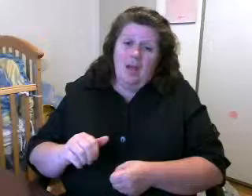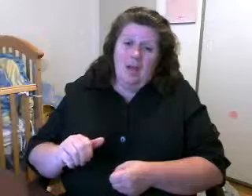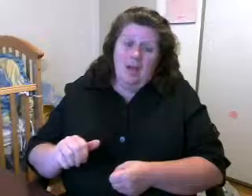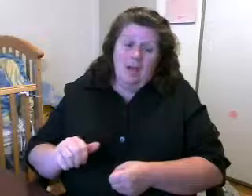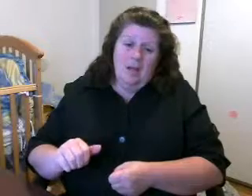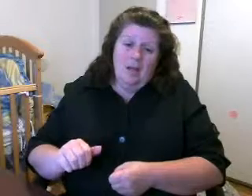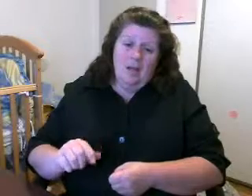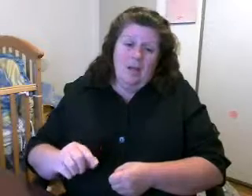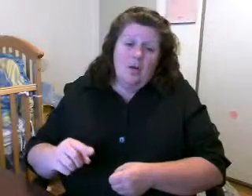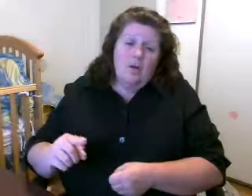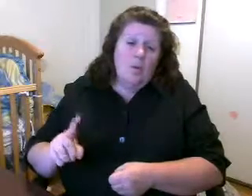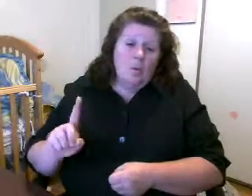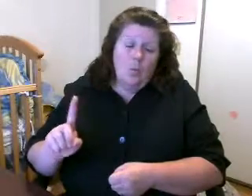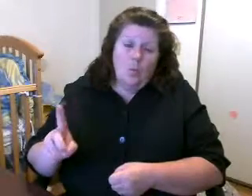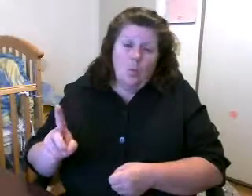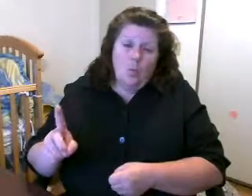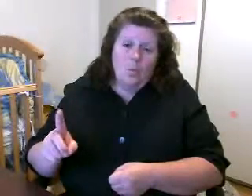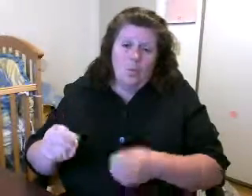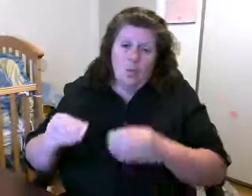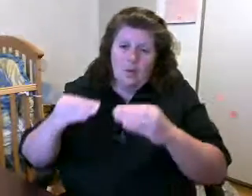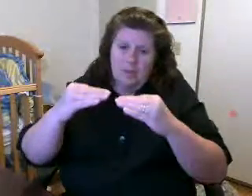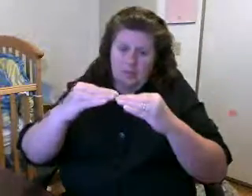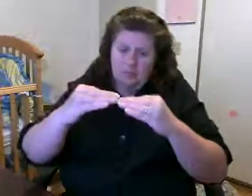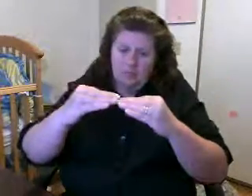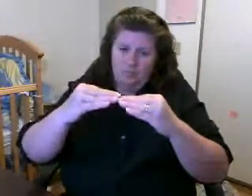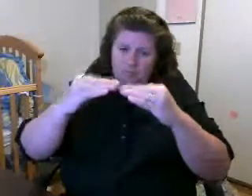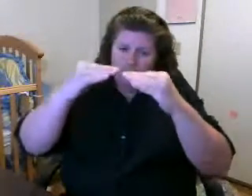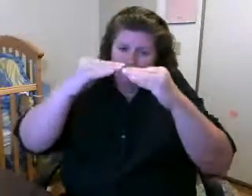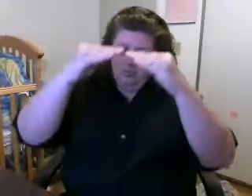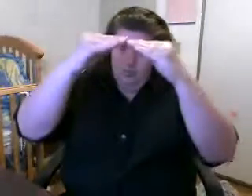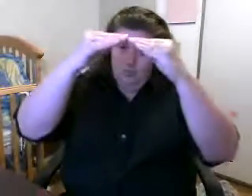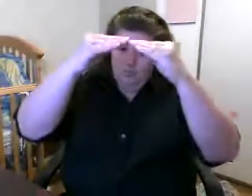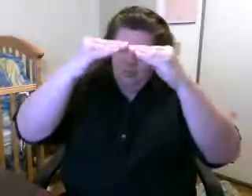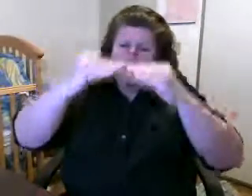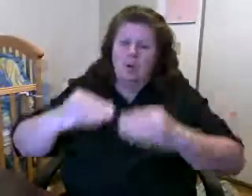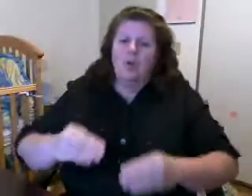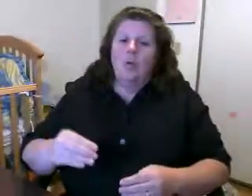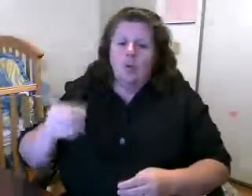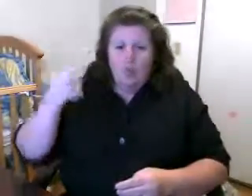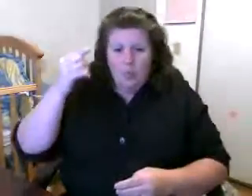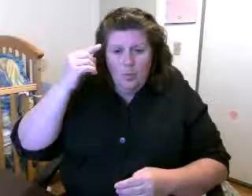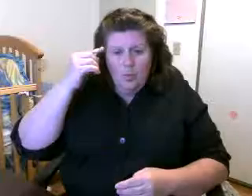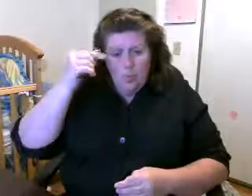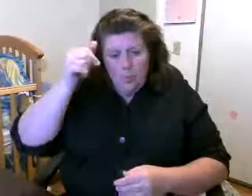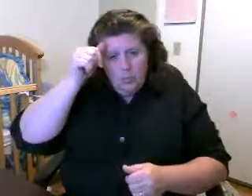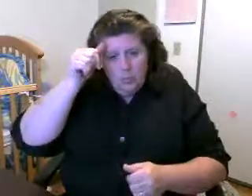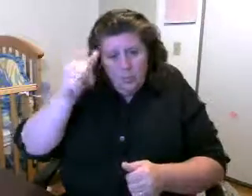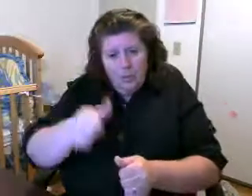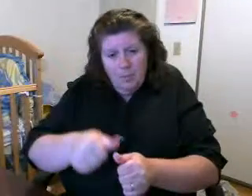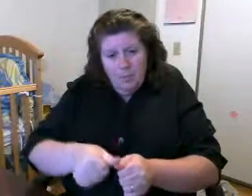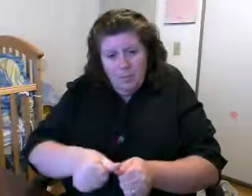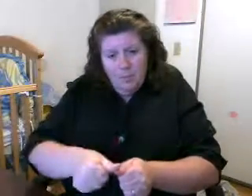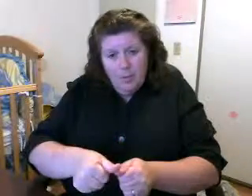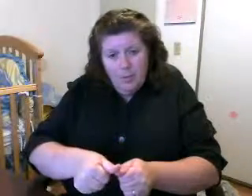you do need to make sure you remember that there is a degree requirement starting in July